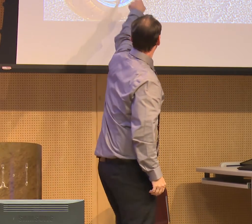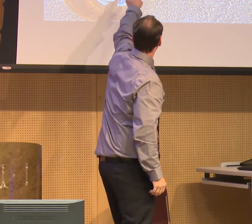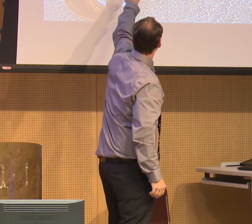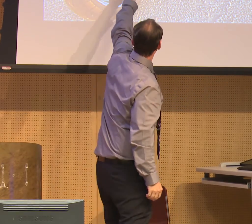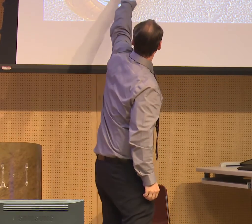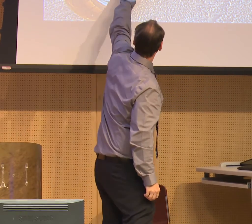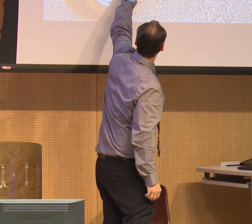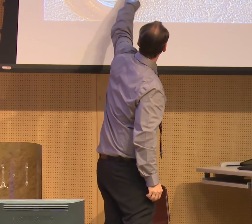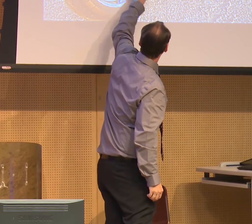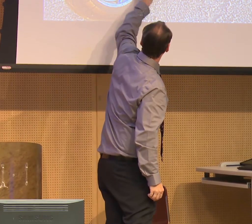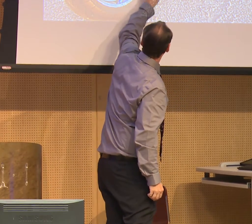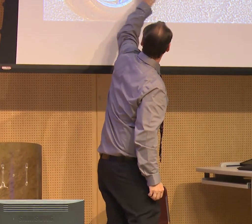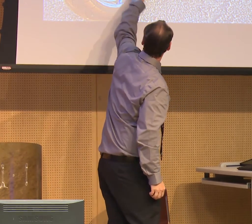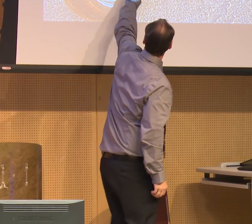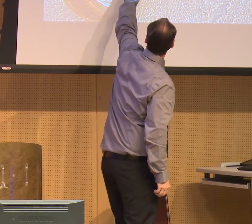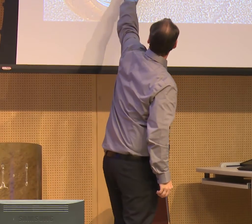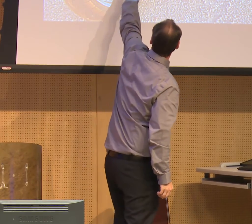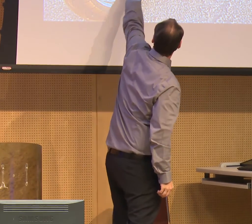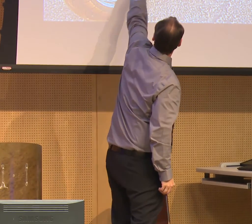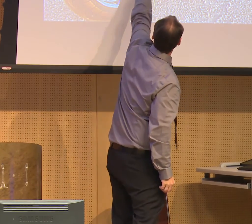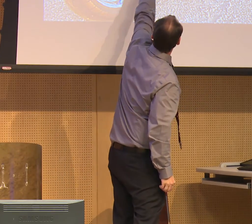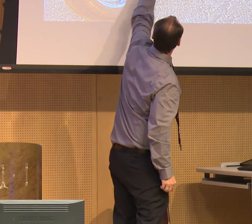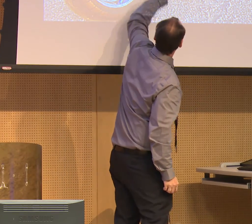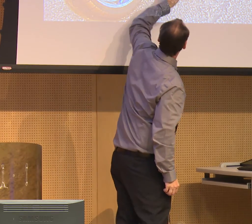Part of that design became my new motorcycle here on the left.